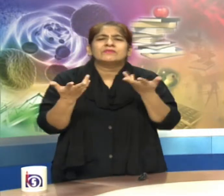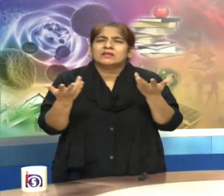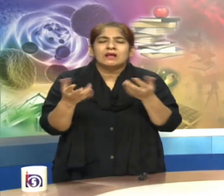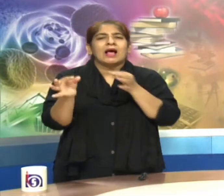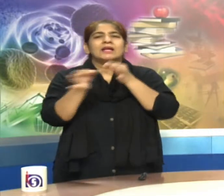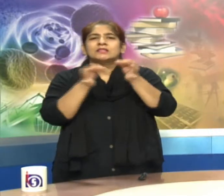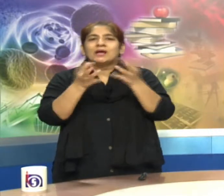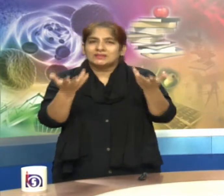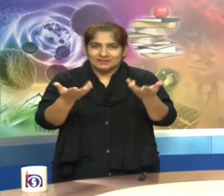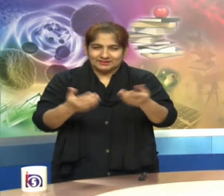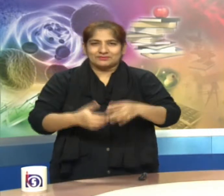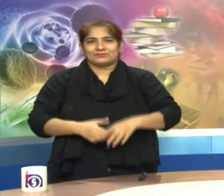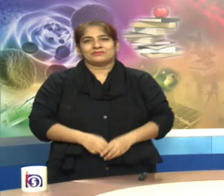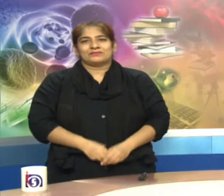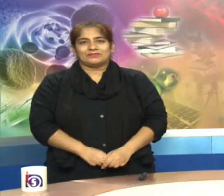You have to explain the difference.